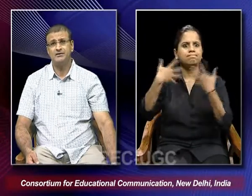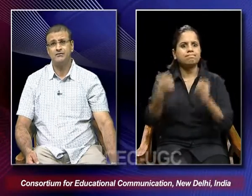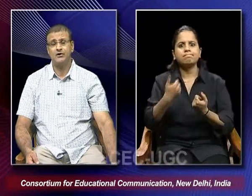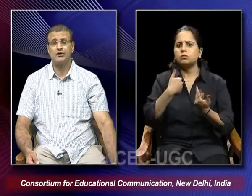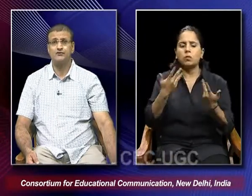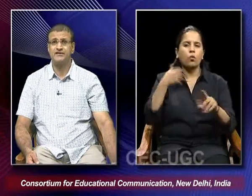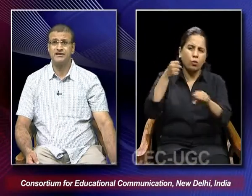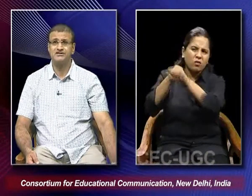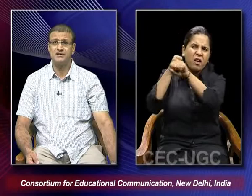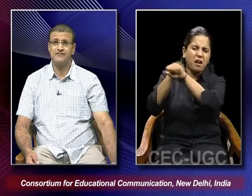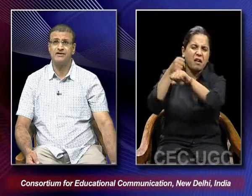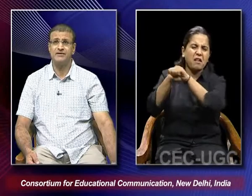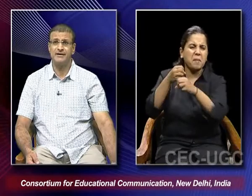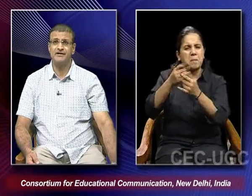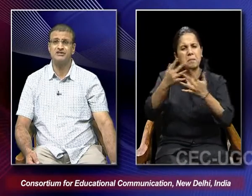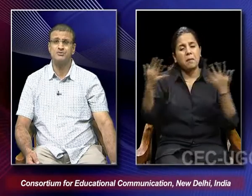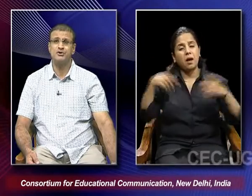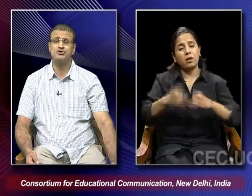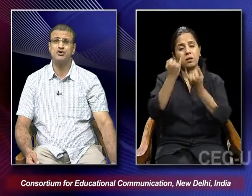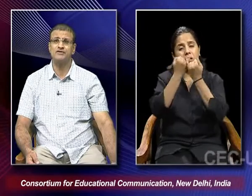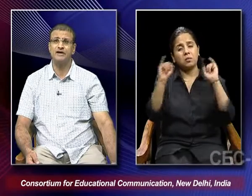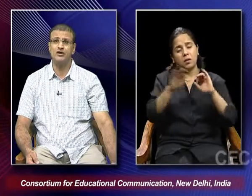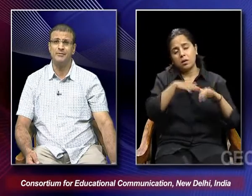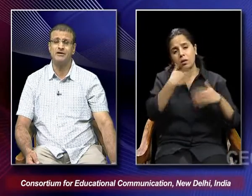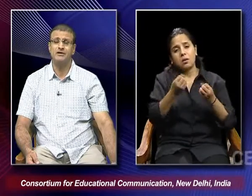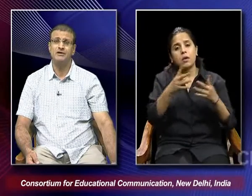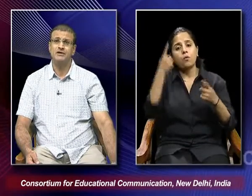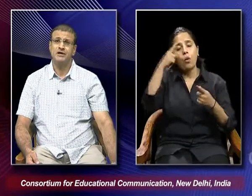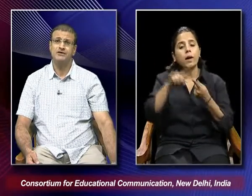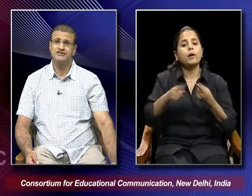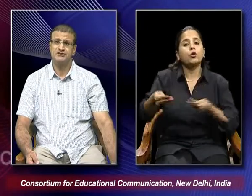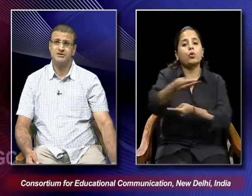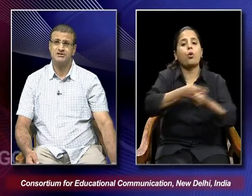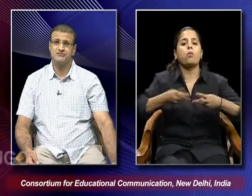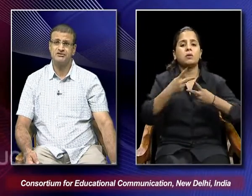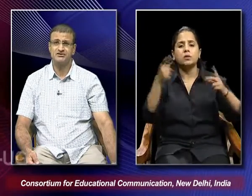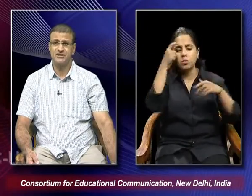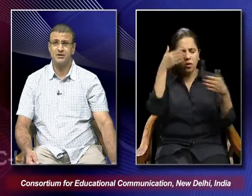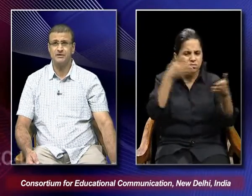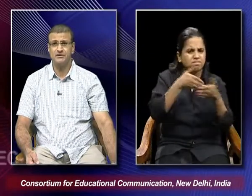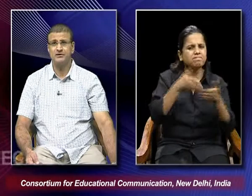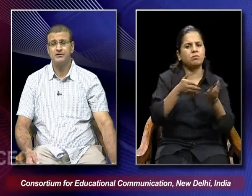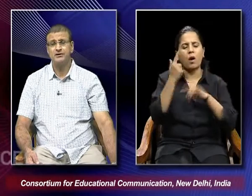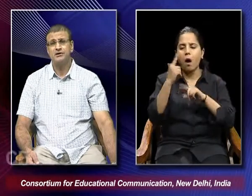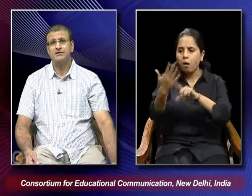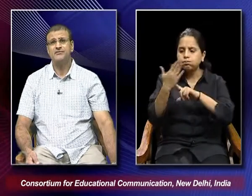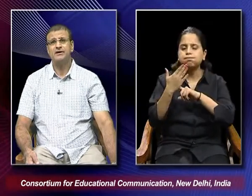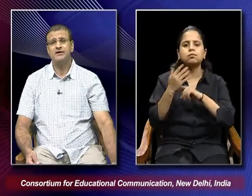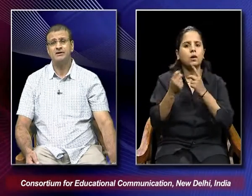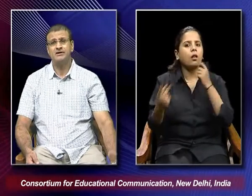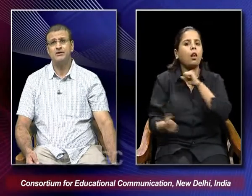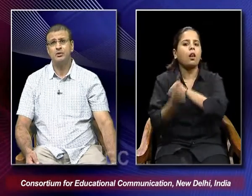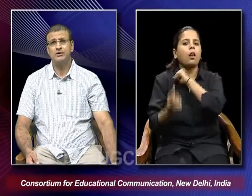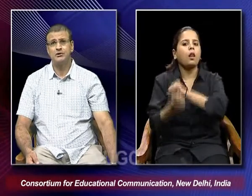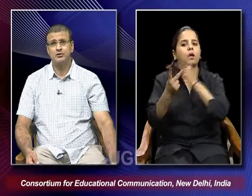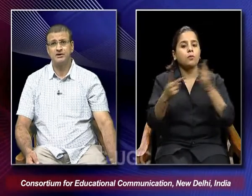fight for a lot of things after independence because of the economic kind of a situation which was encountered, the way